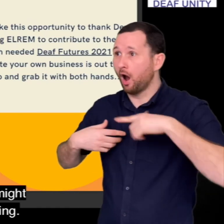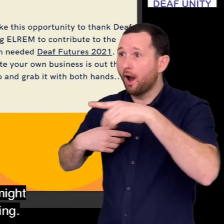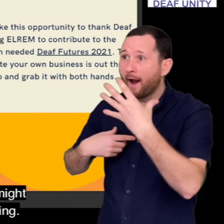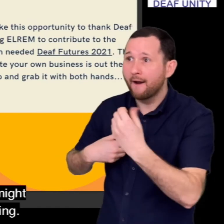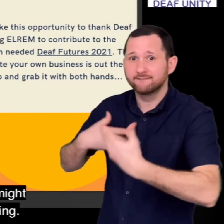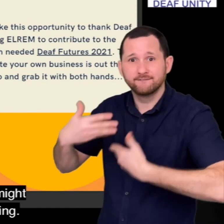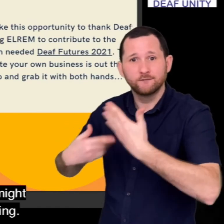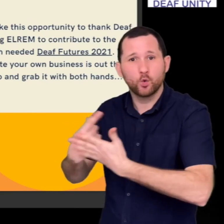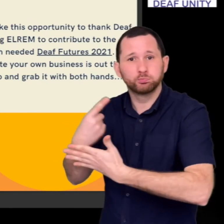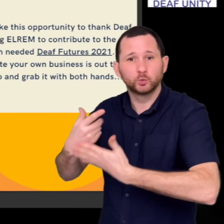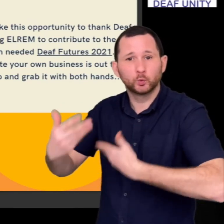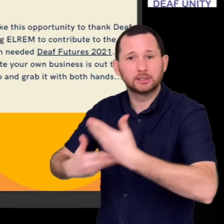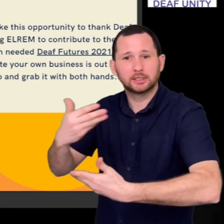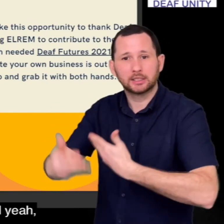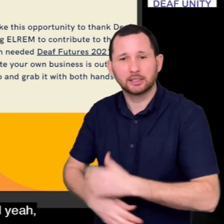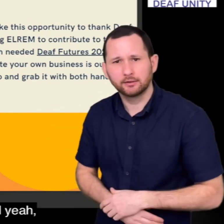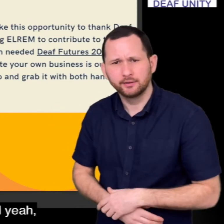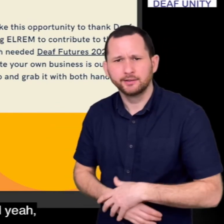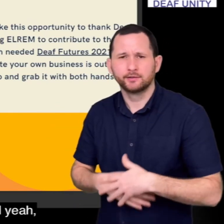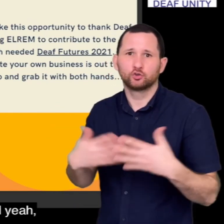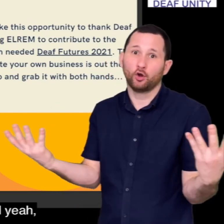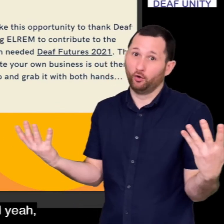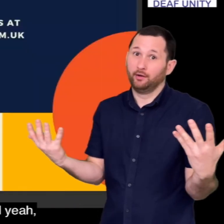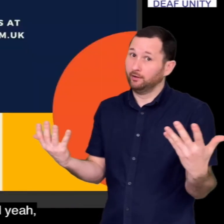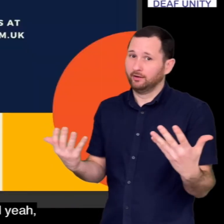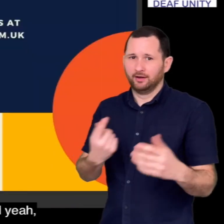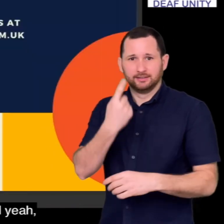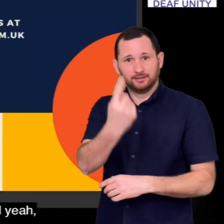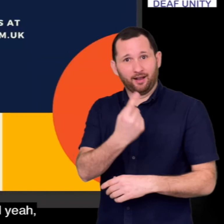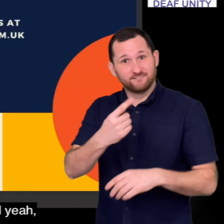mind working. So yeah, do your own research.